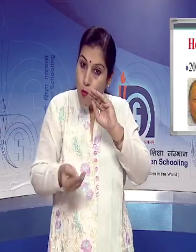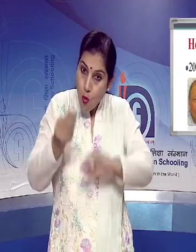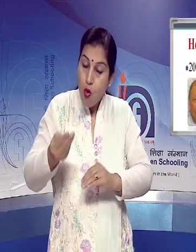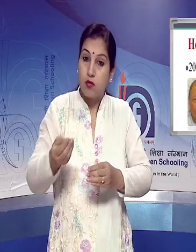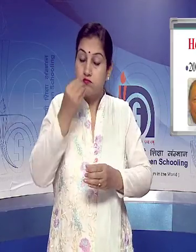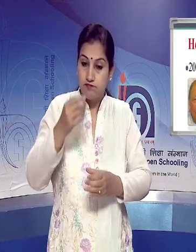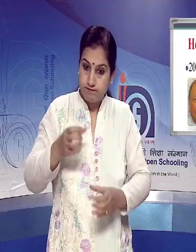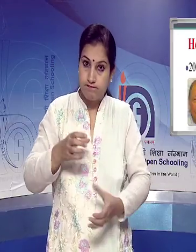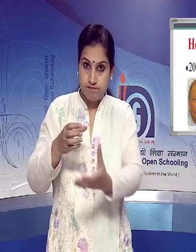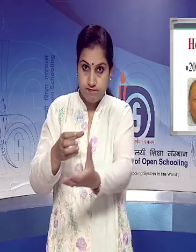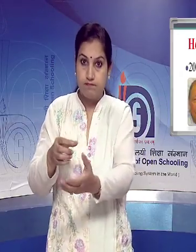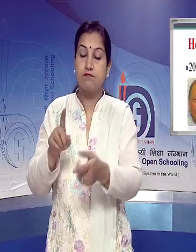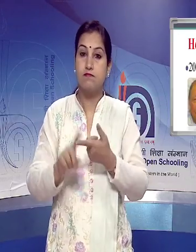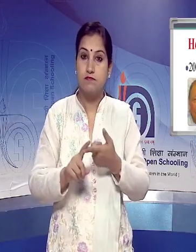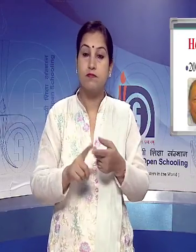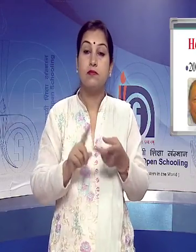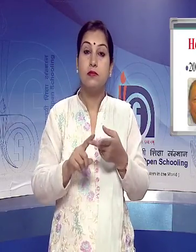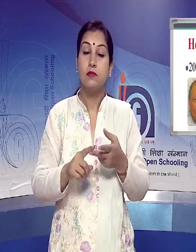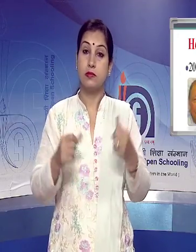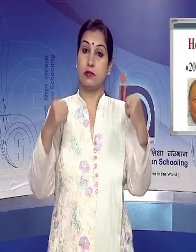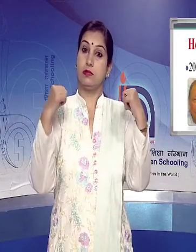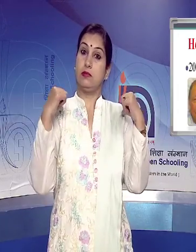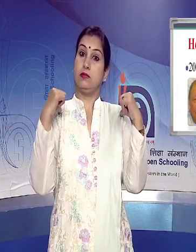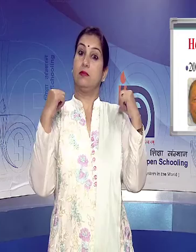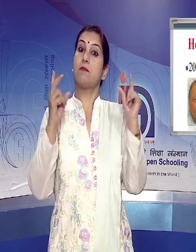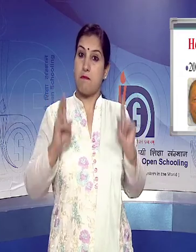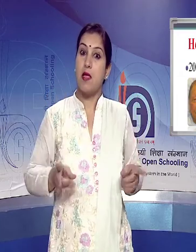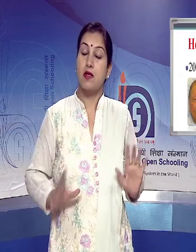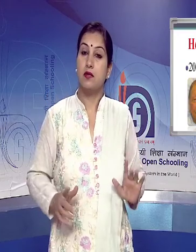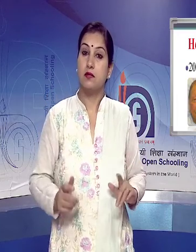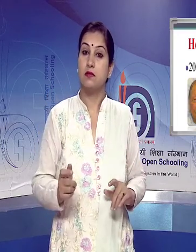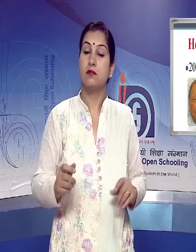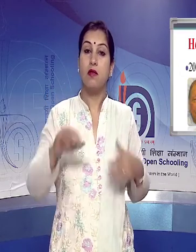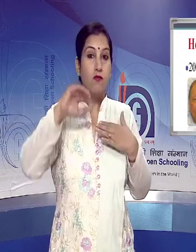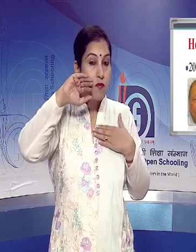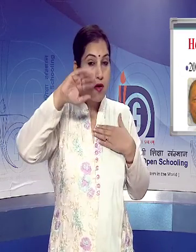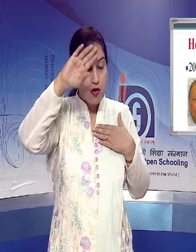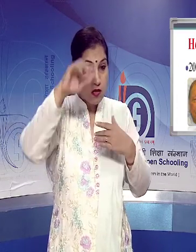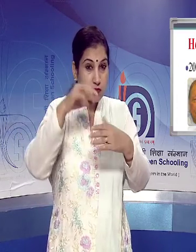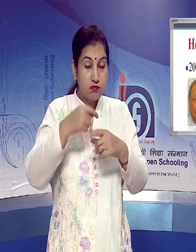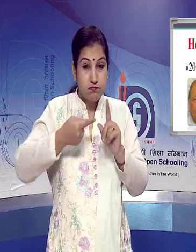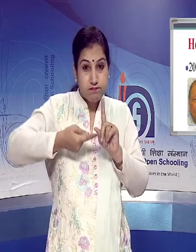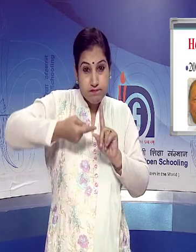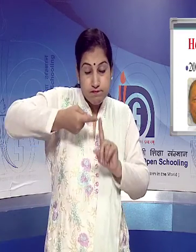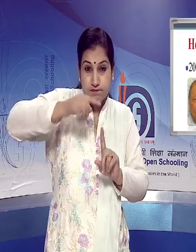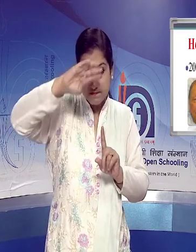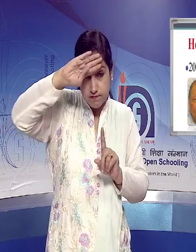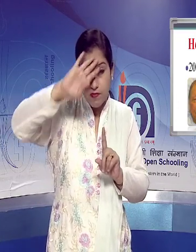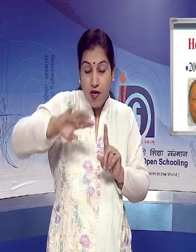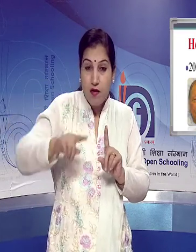We should keep the patient in bed as long as there is fever, till appetite returns to the